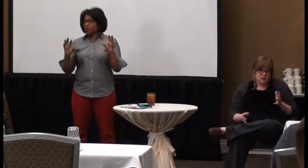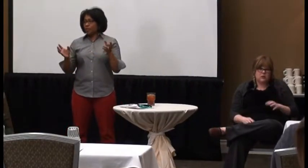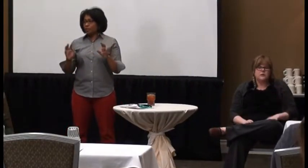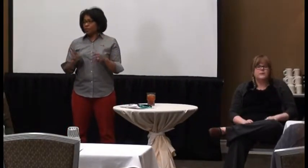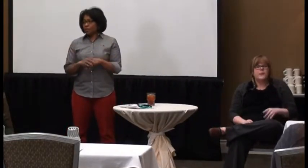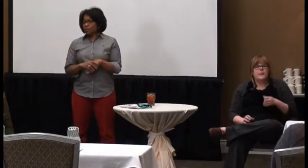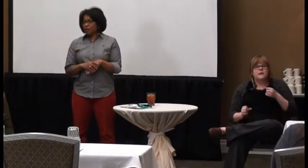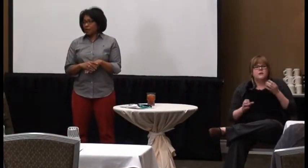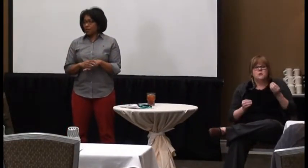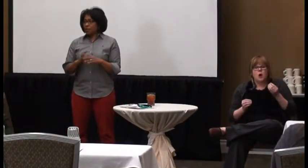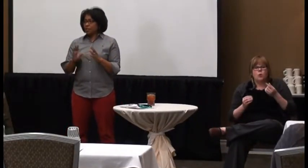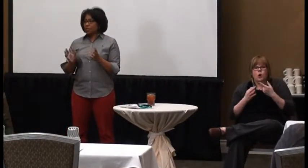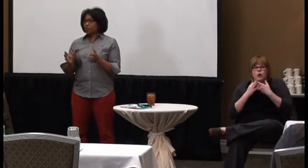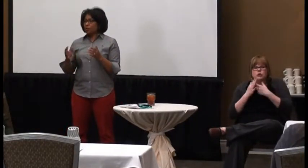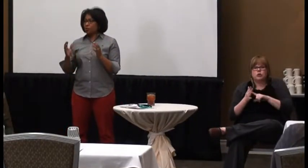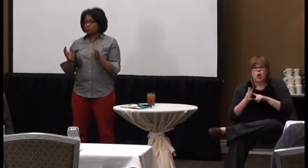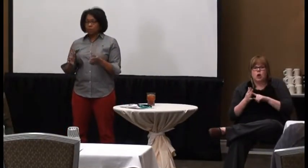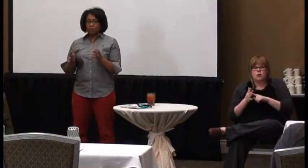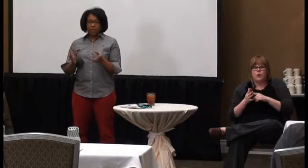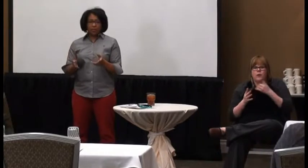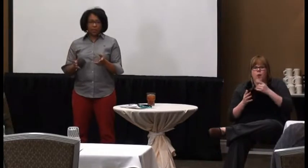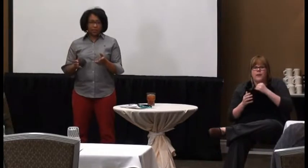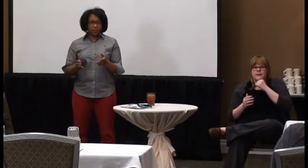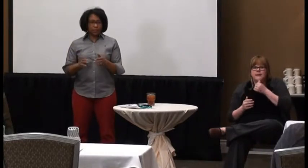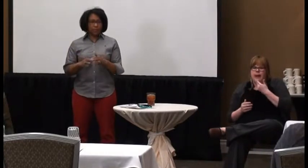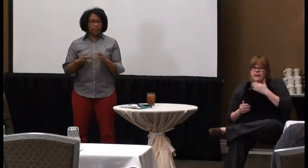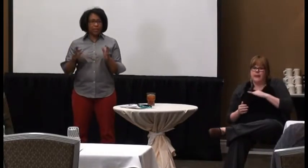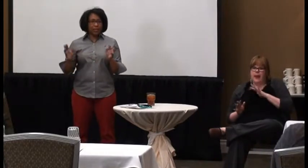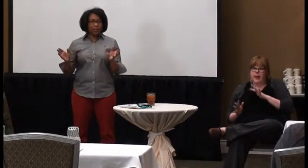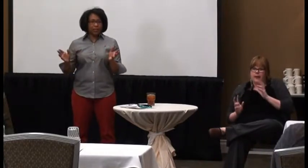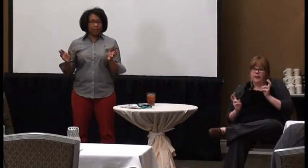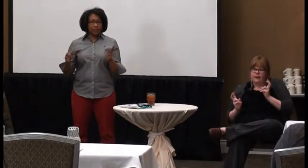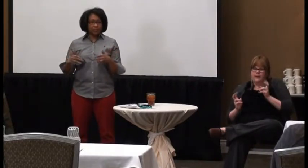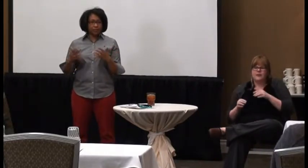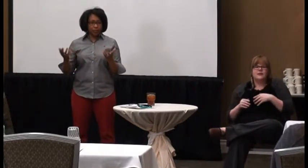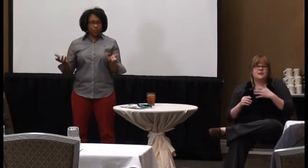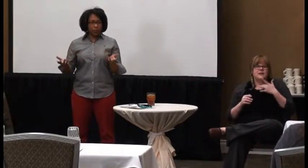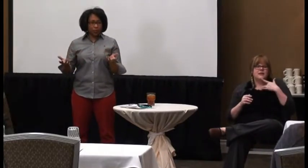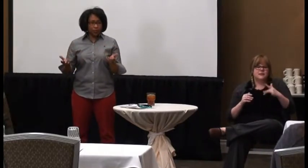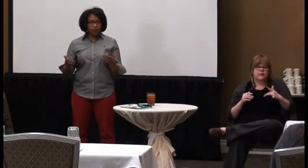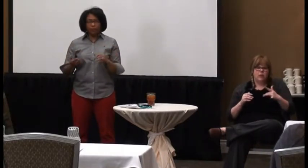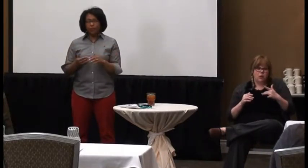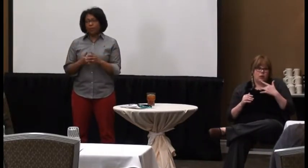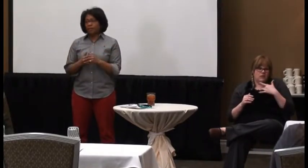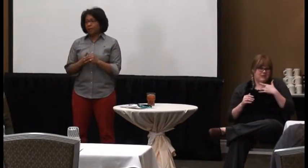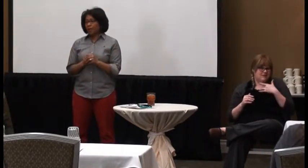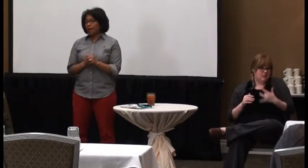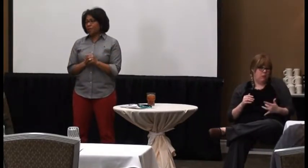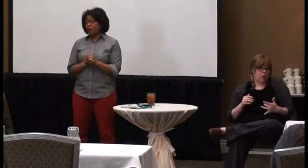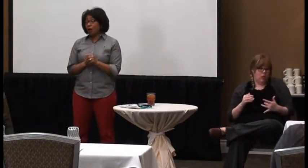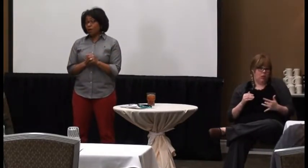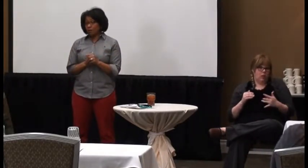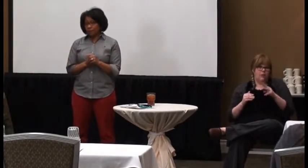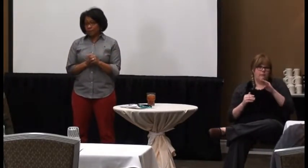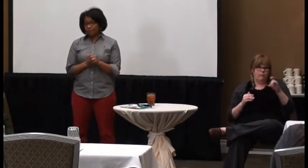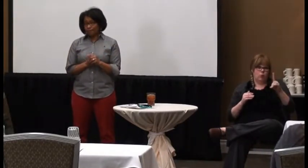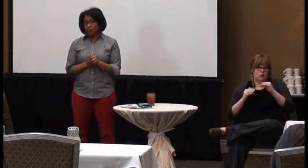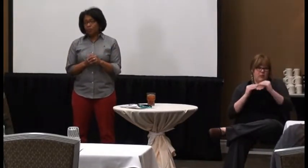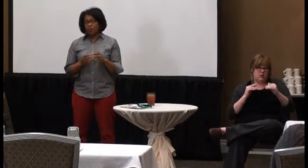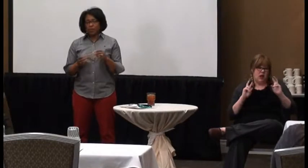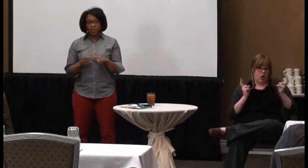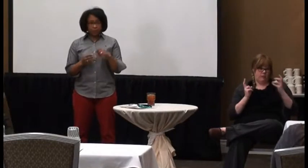lesser of the two evils, as I call it, the typical mood stabilizers. That's how we categorize them, typical, because they are actually, all of